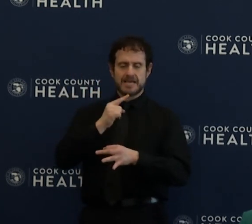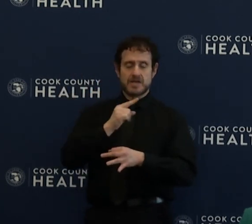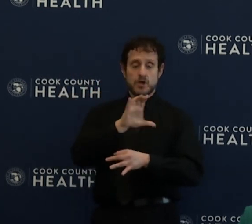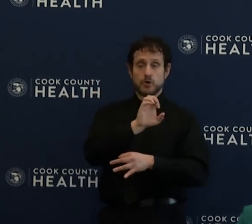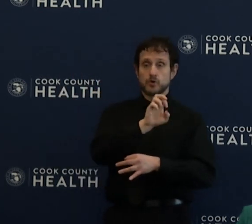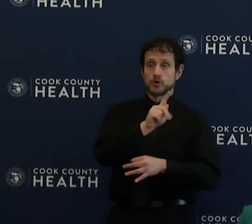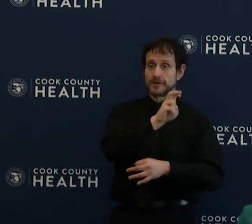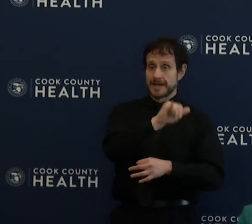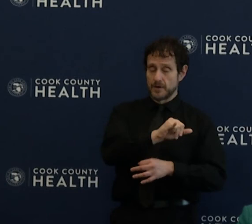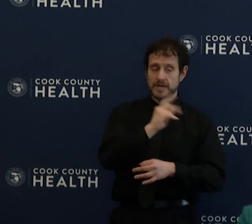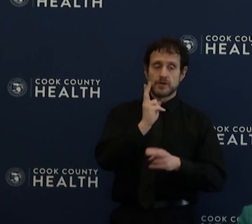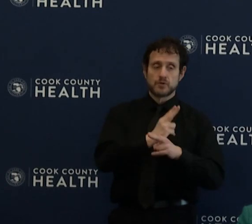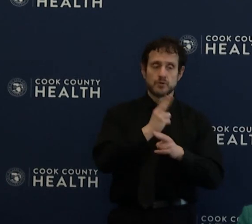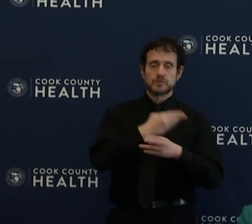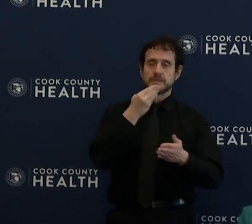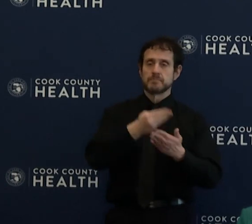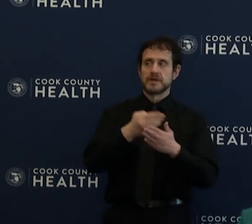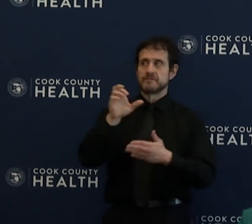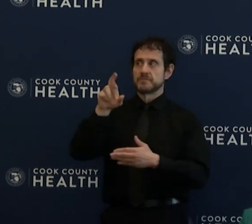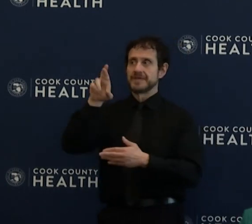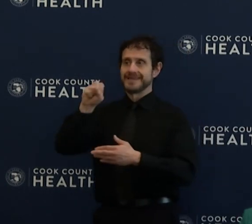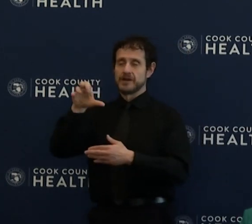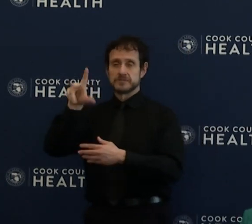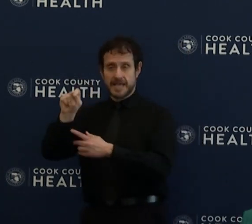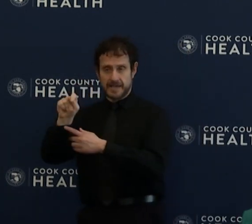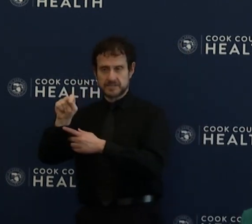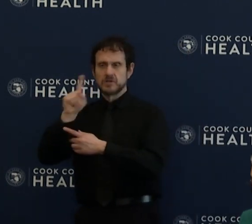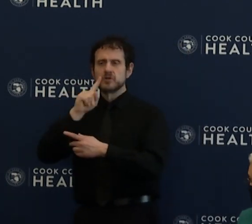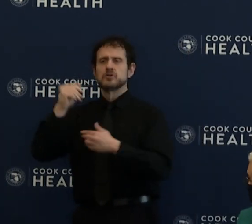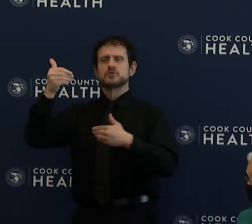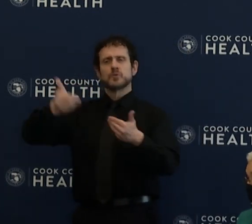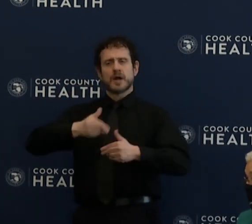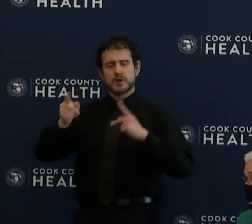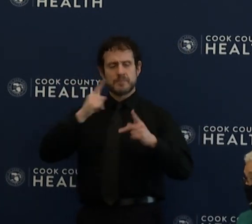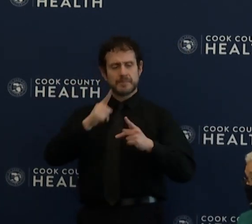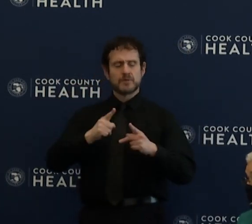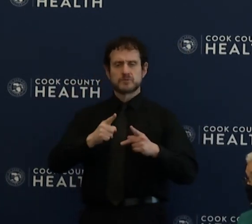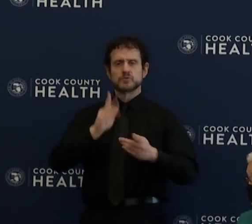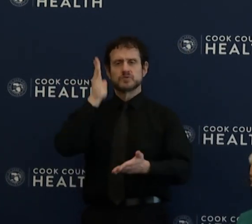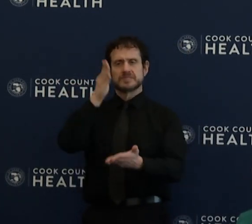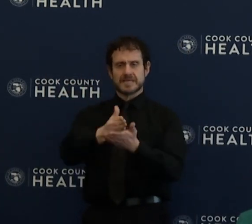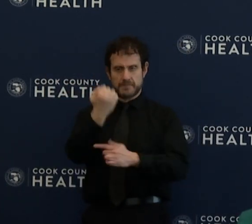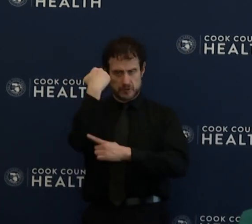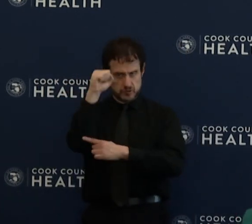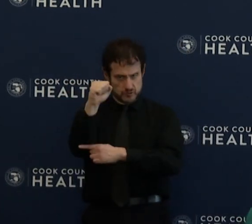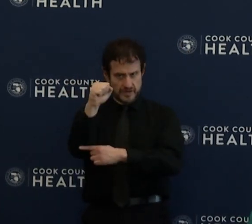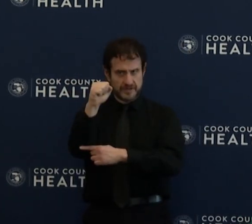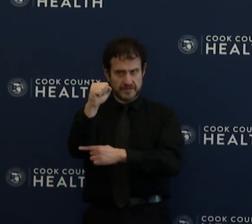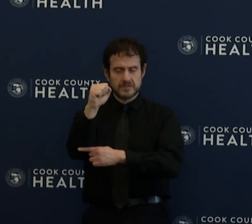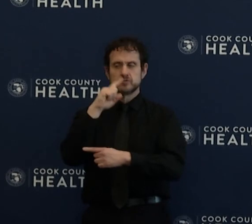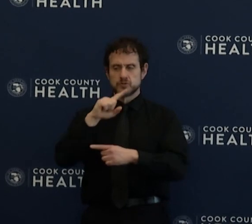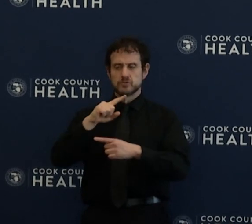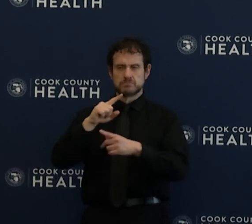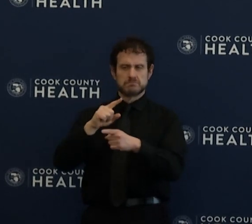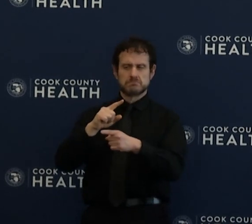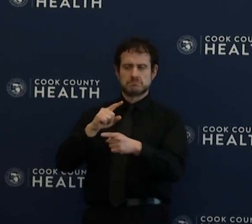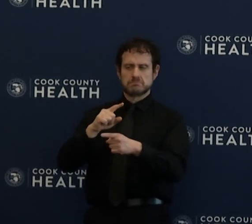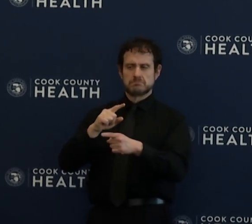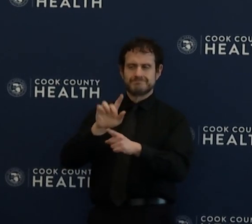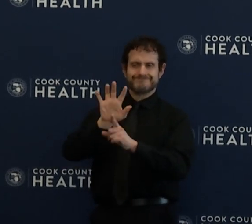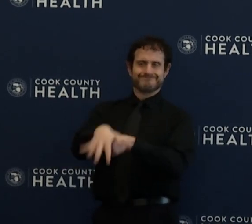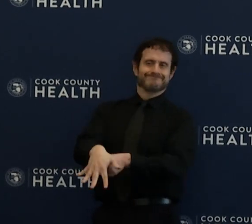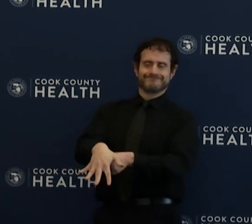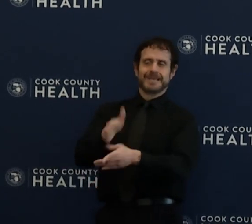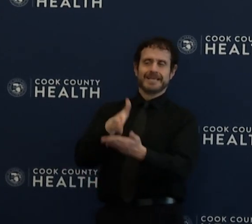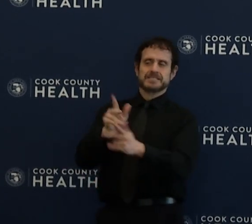to hire potential strike breakers, and also refusing to negotiate while they